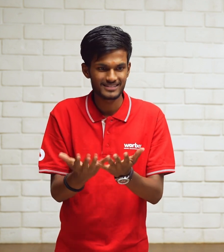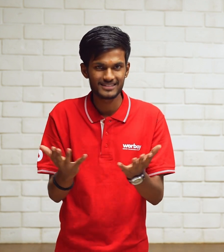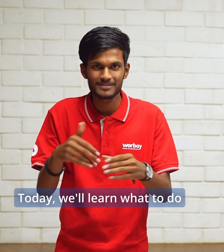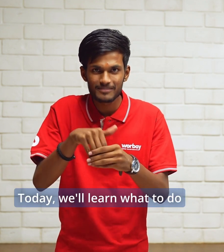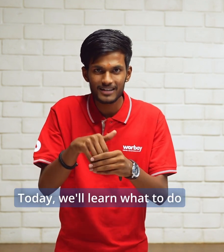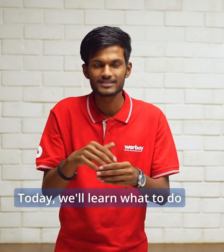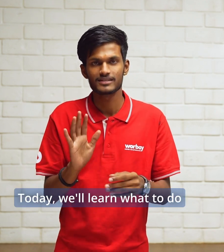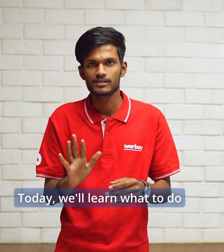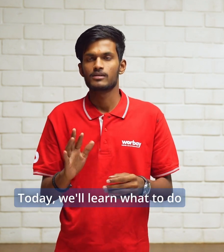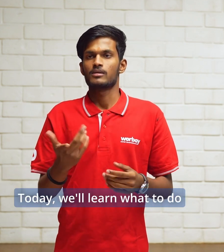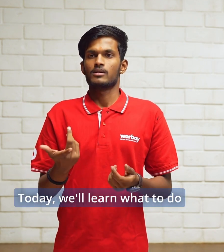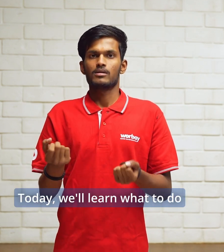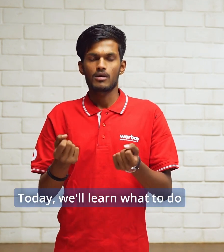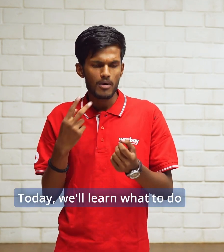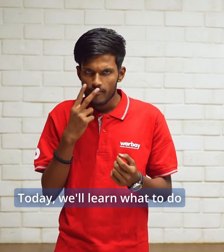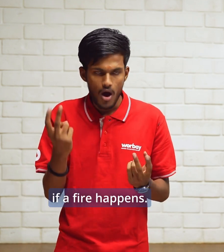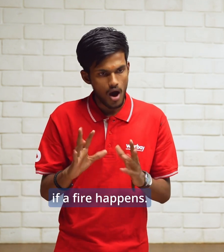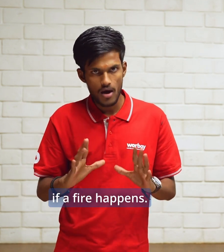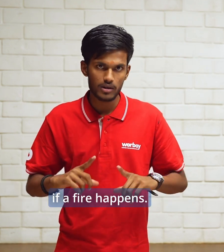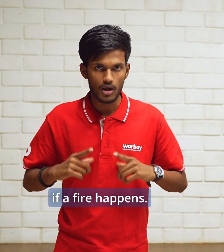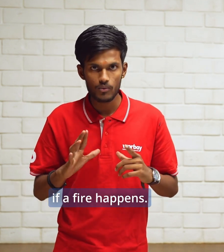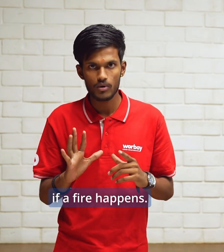Today, we'll learn what to do if a fire happens.